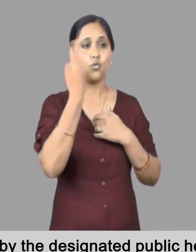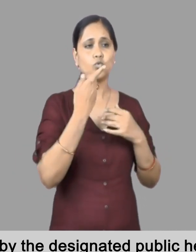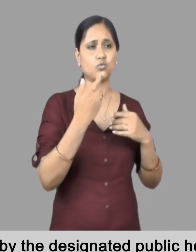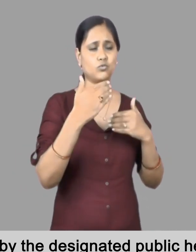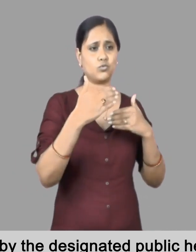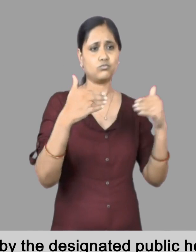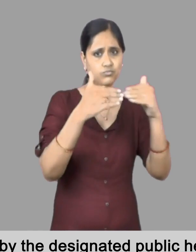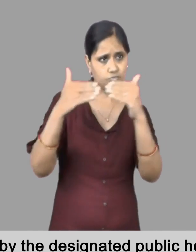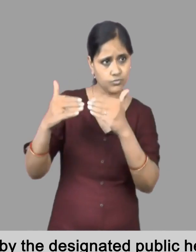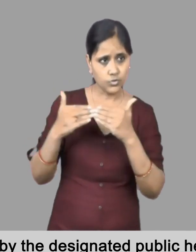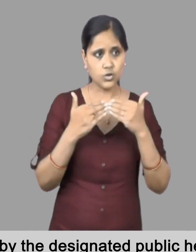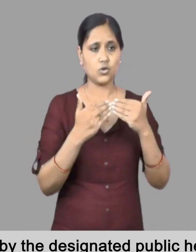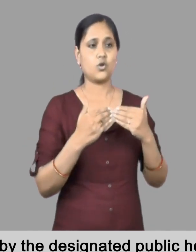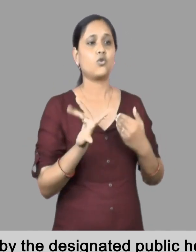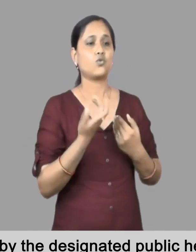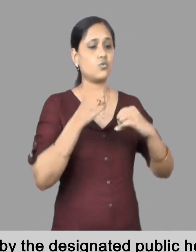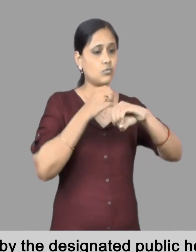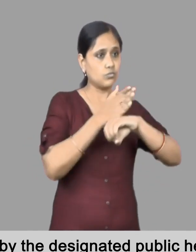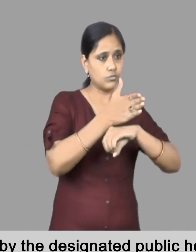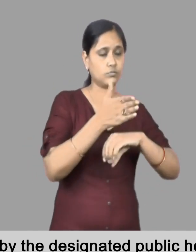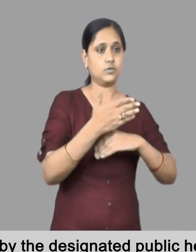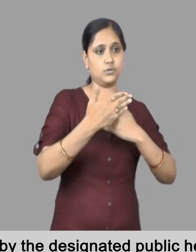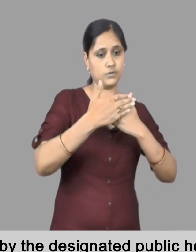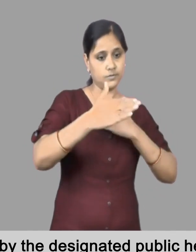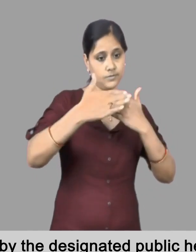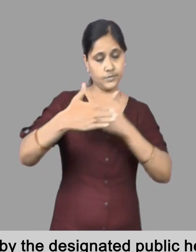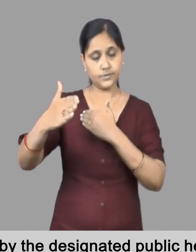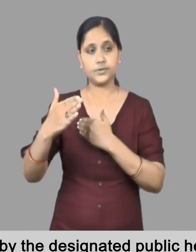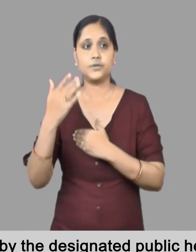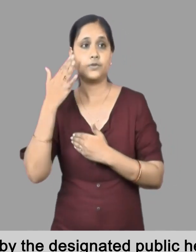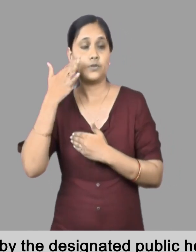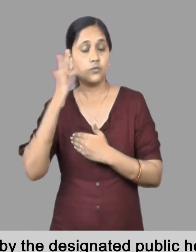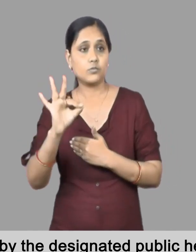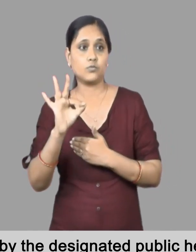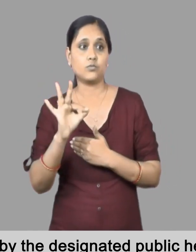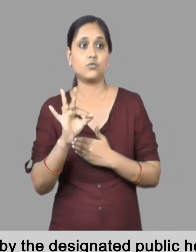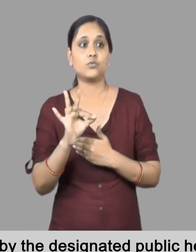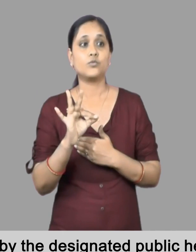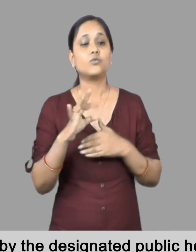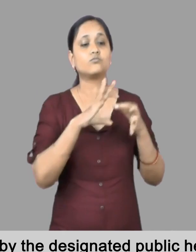case, his or her contacts and need for